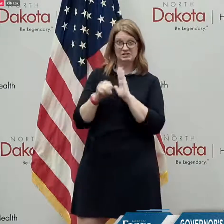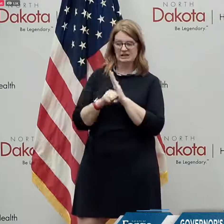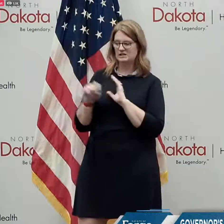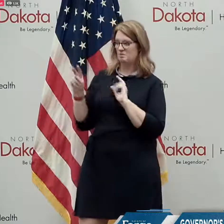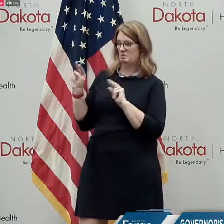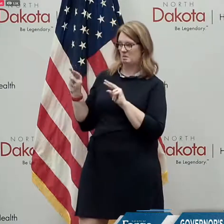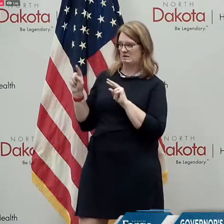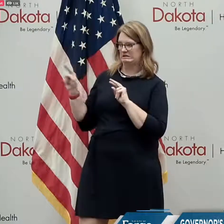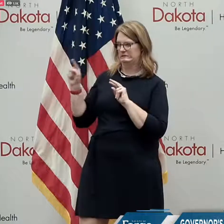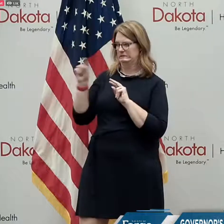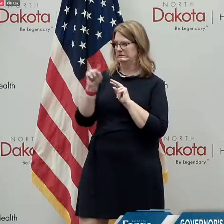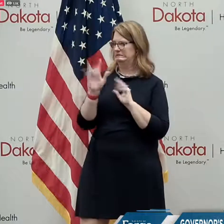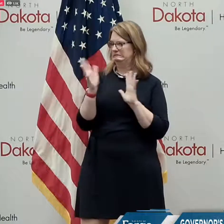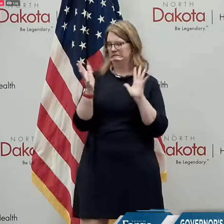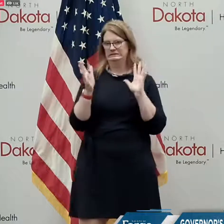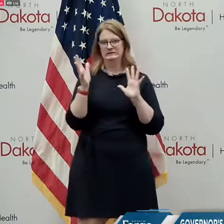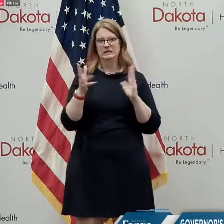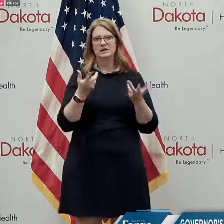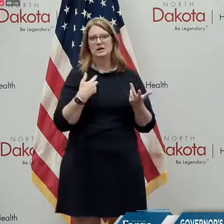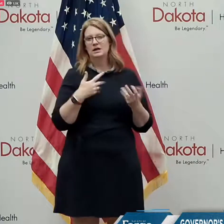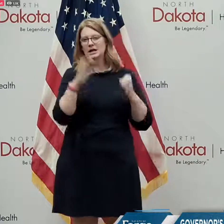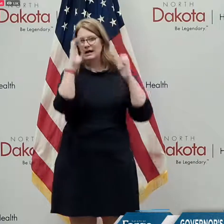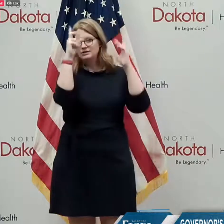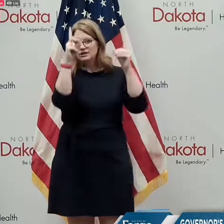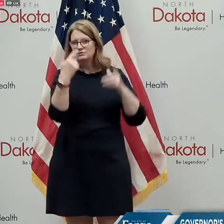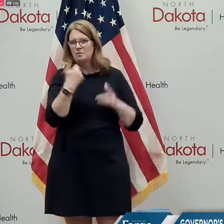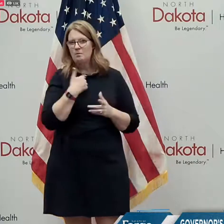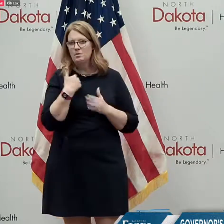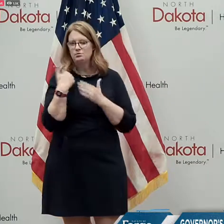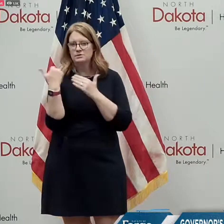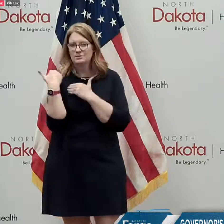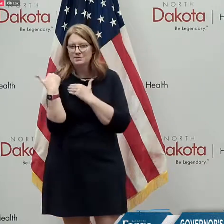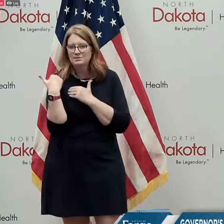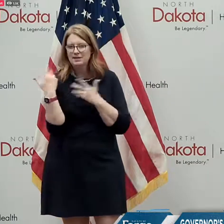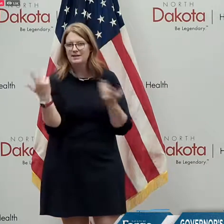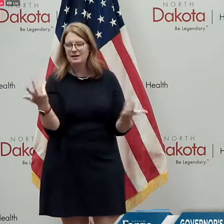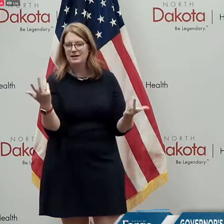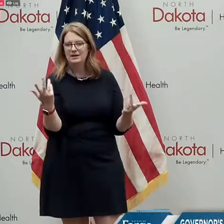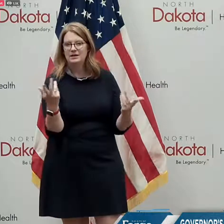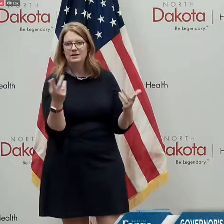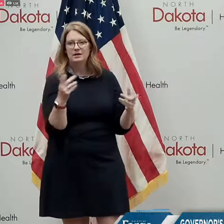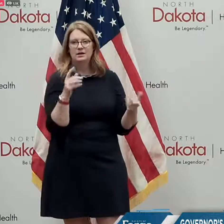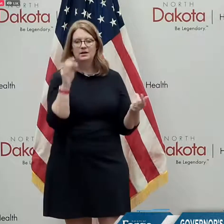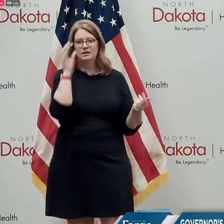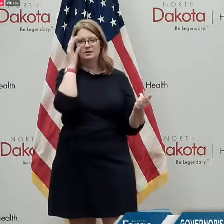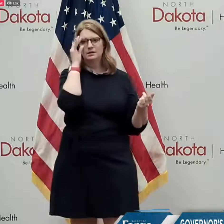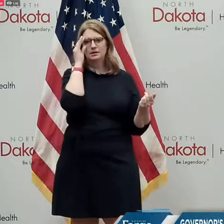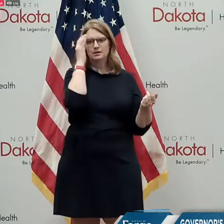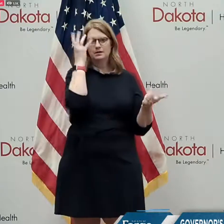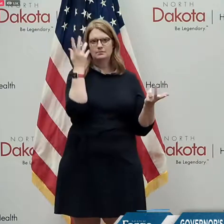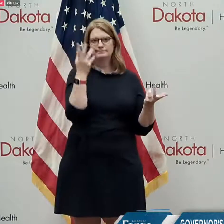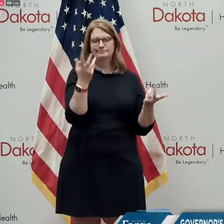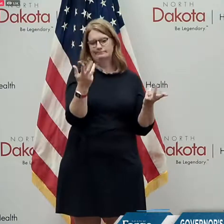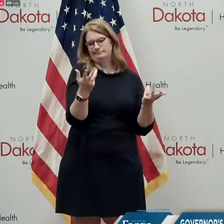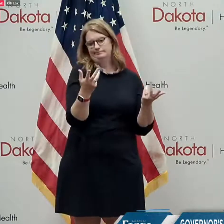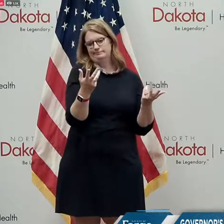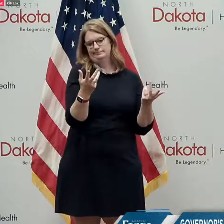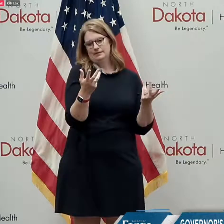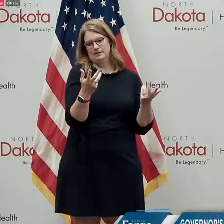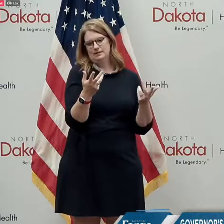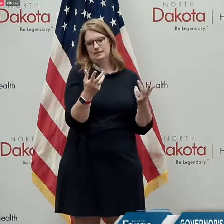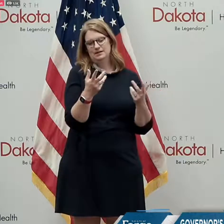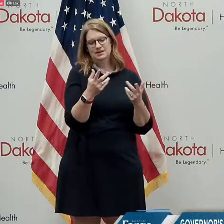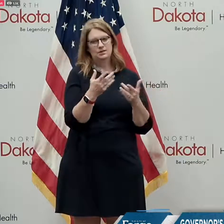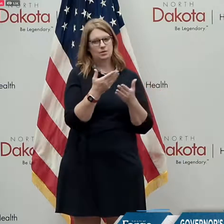between education, personal responsibility, and doing things that practically can be